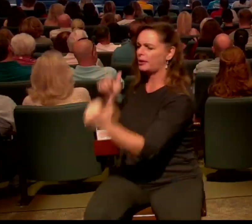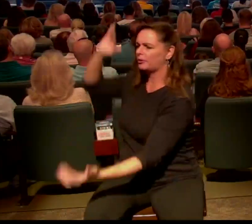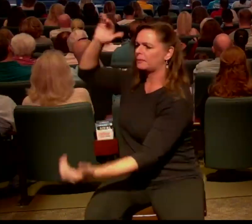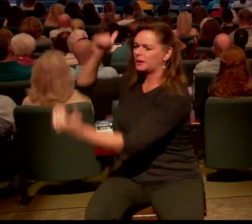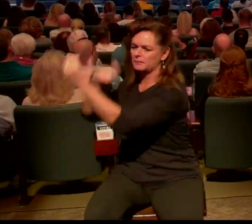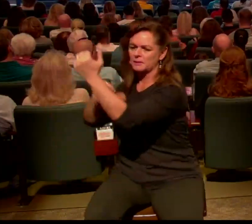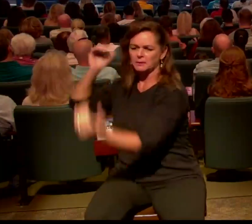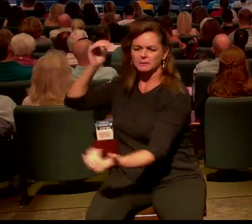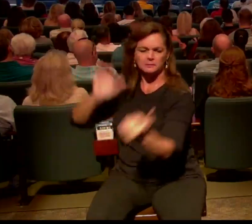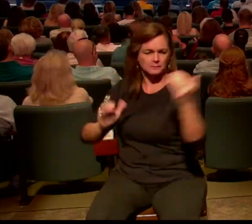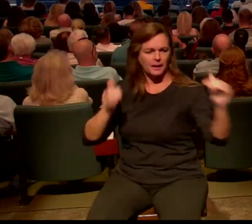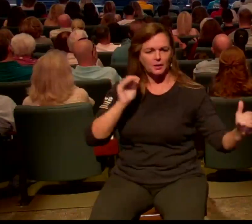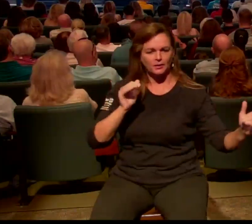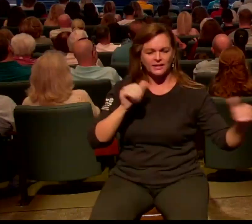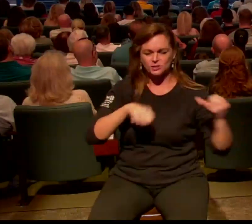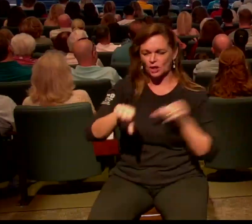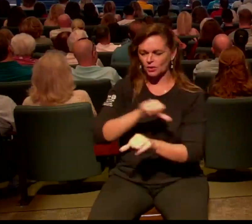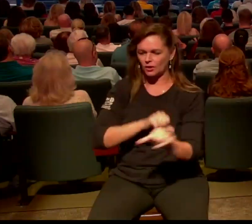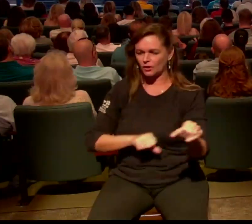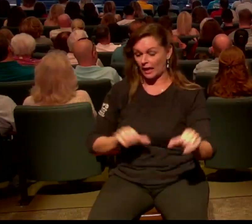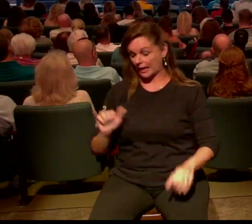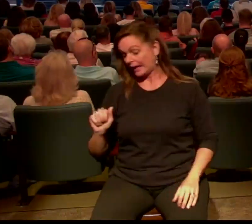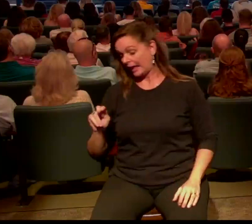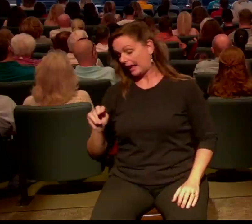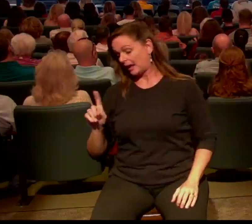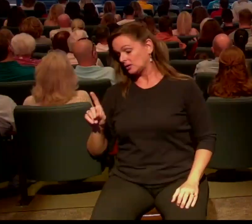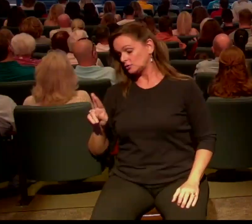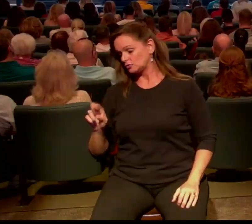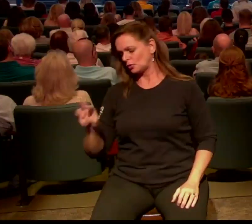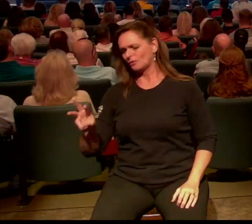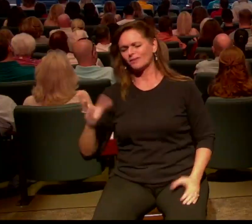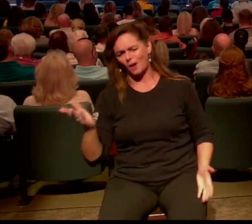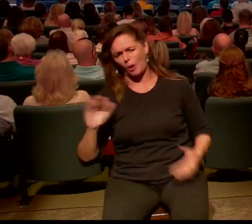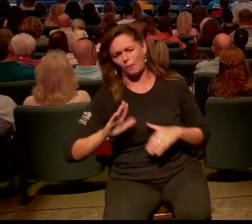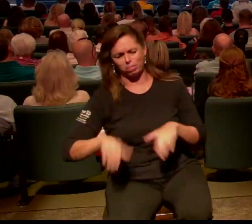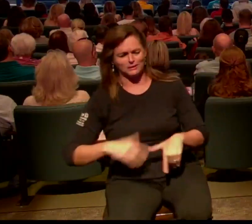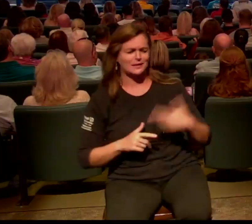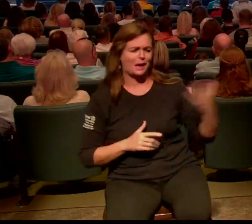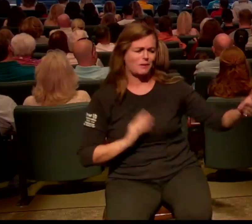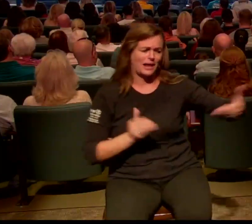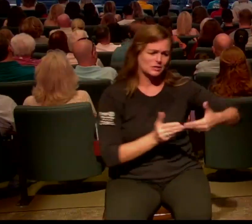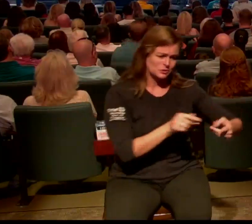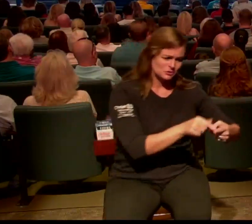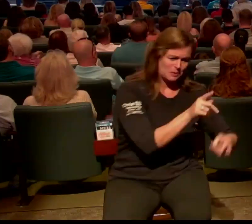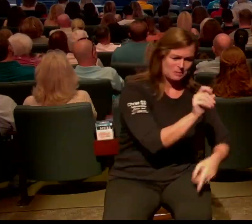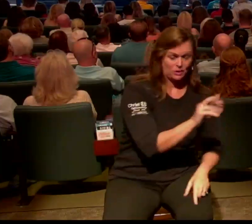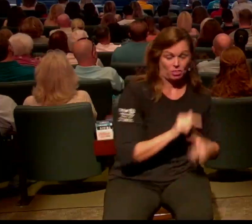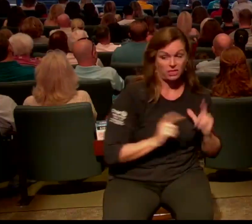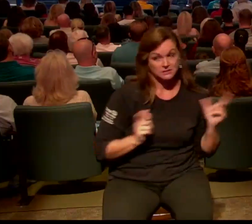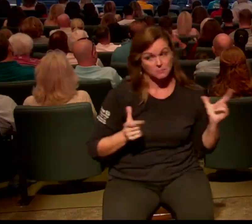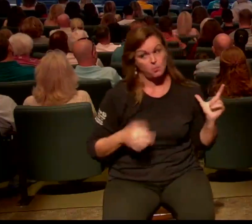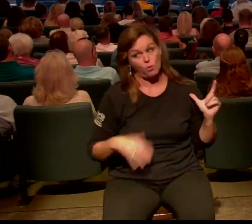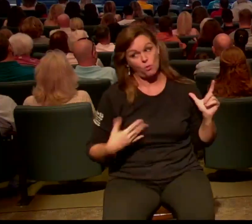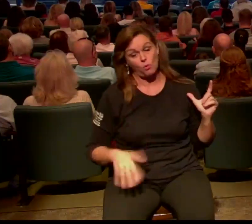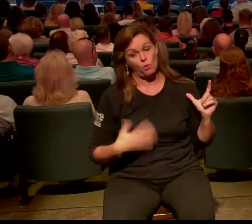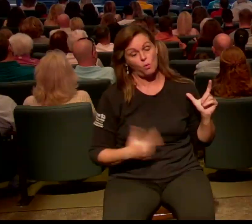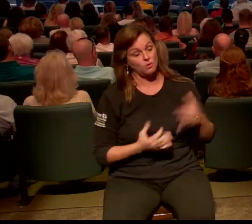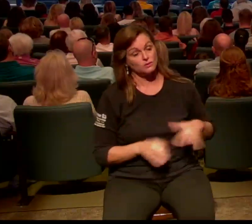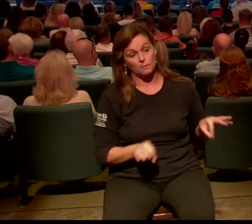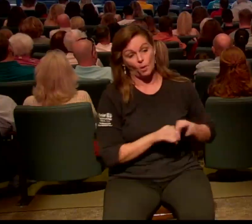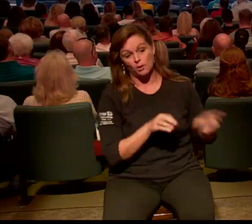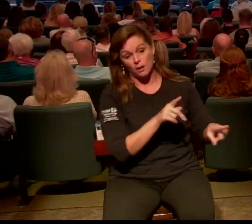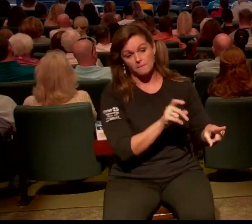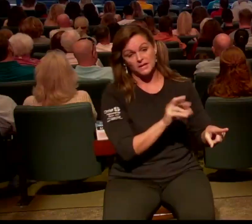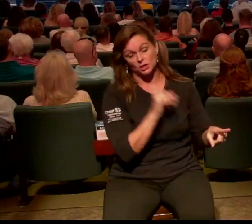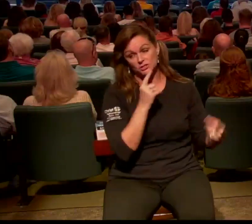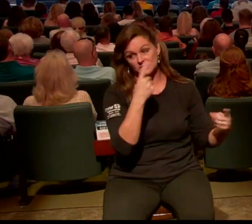And Andrew is saying, "I think, I introduced Peter to Jesus. And wow, that's huge right there. That's huge. And so